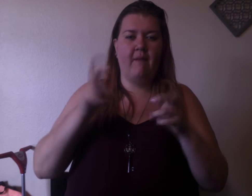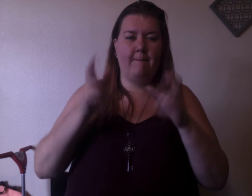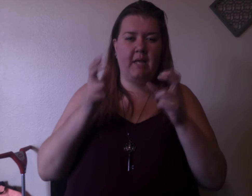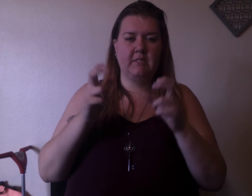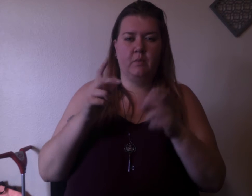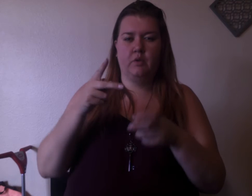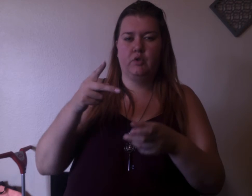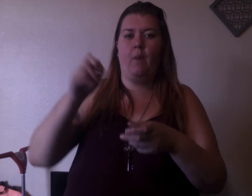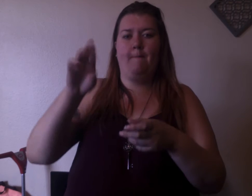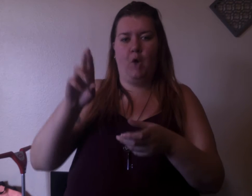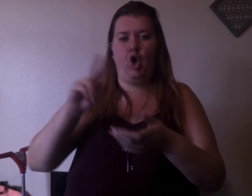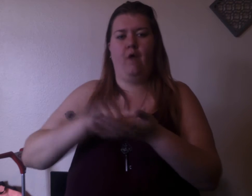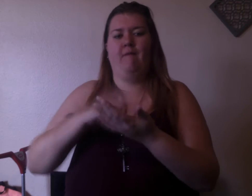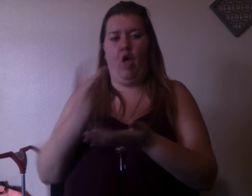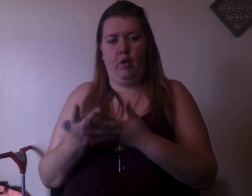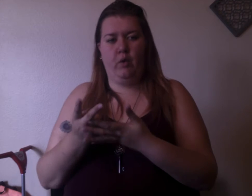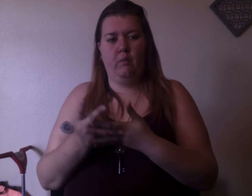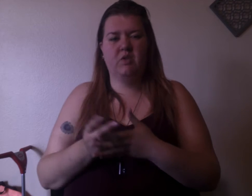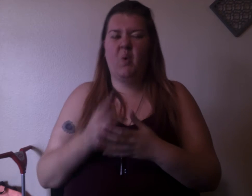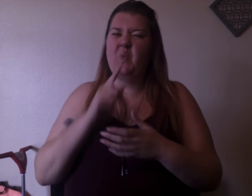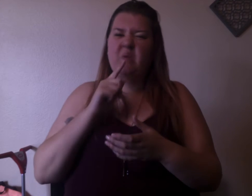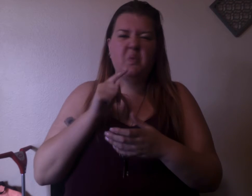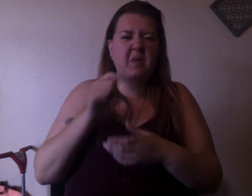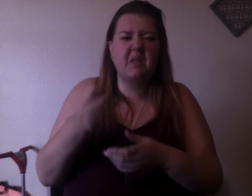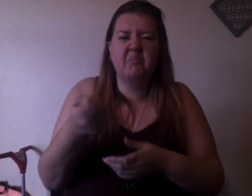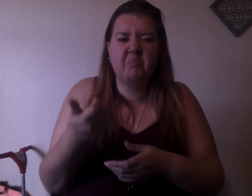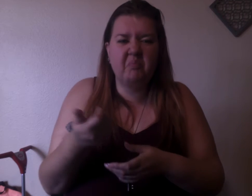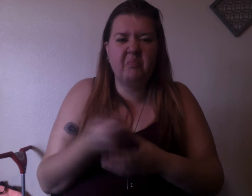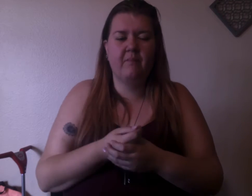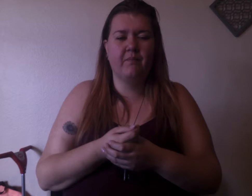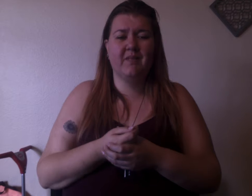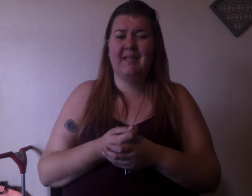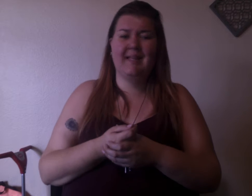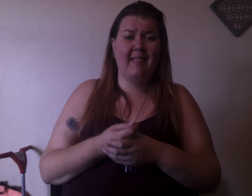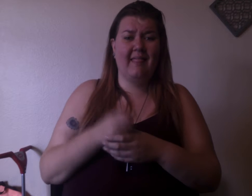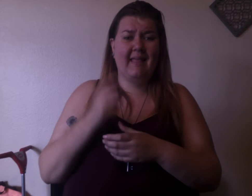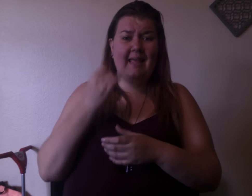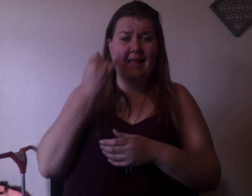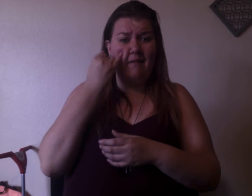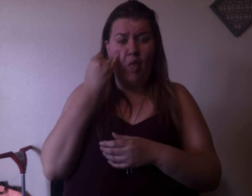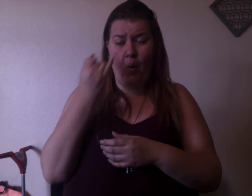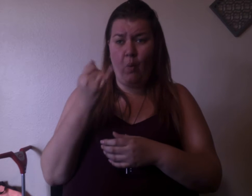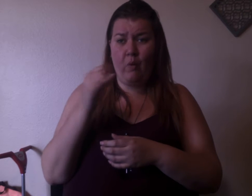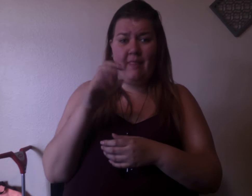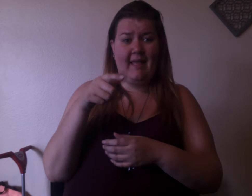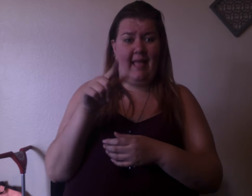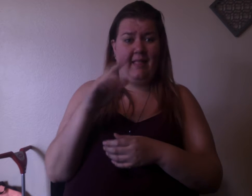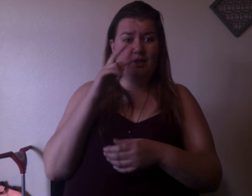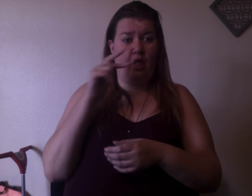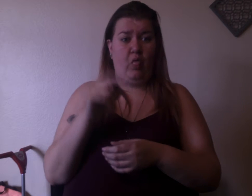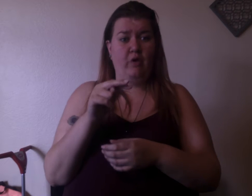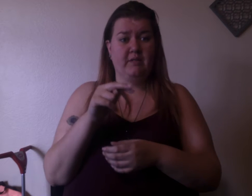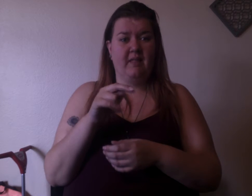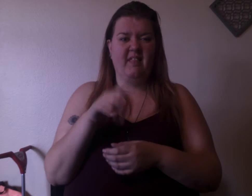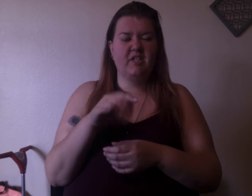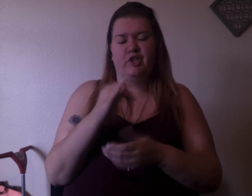So unbelievably sparse. Even though the galaxy looks like, even though when you look at the galaxy, and this is just an artist's depiction of it,